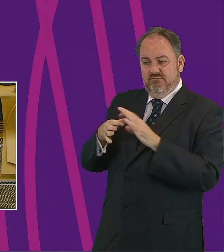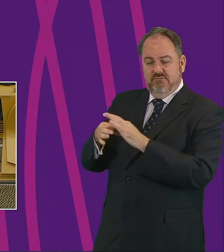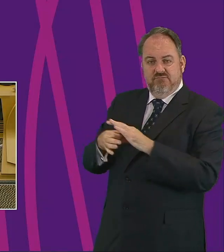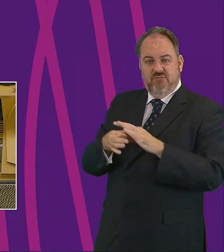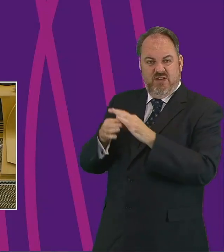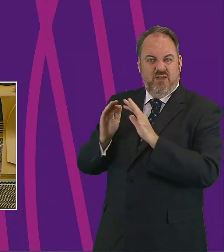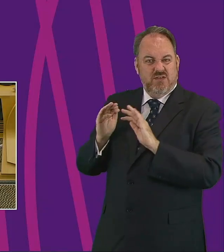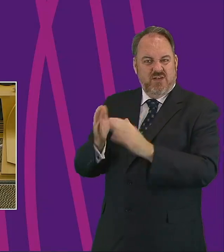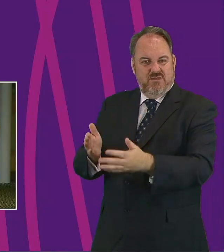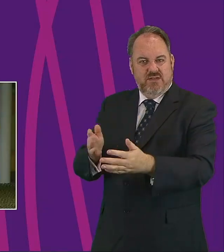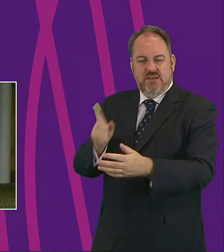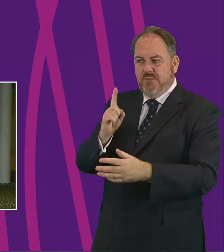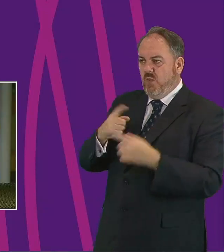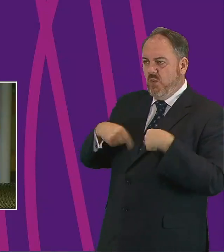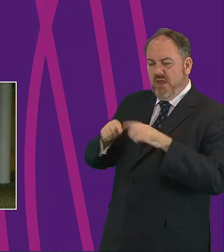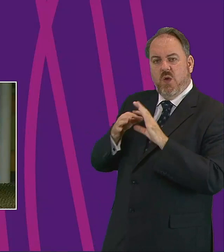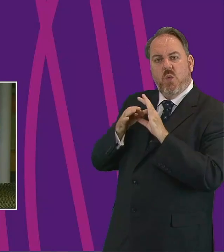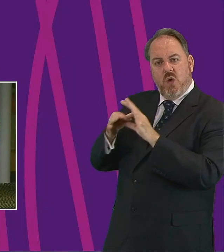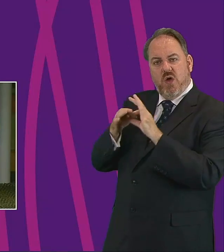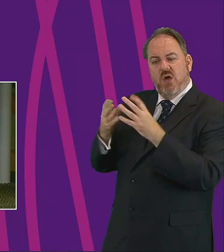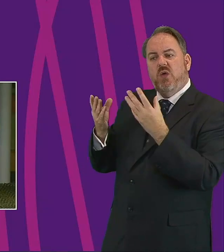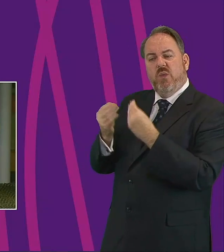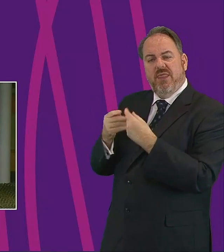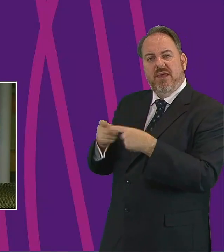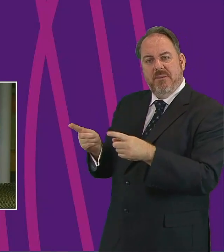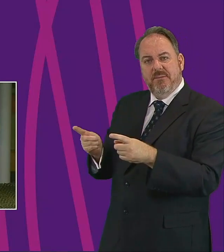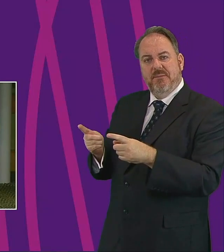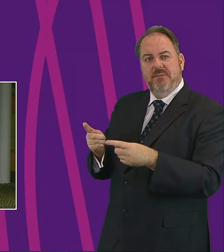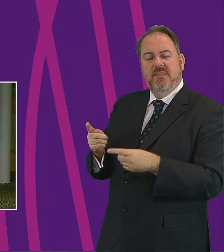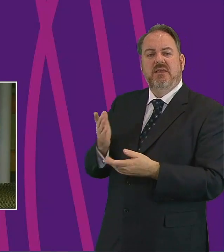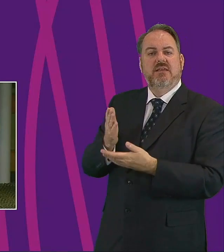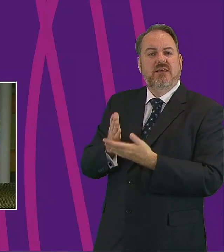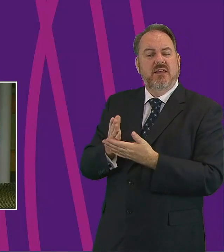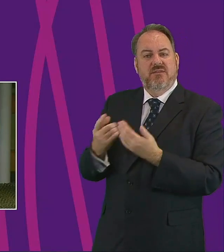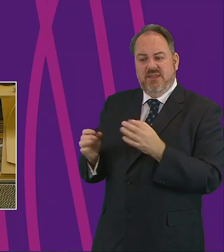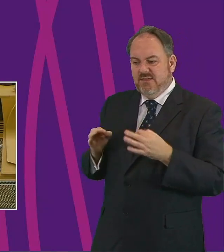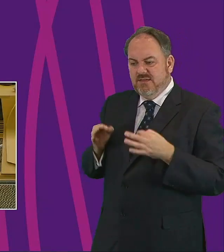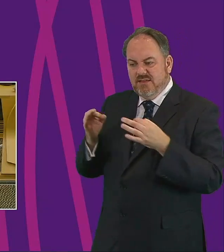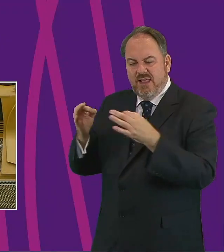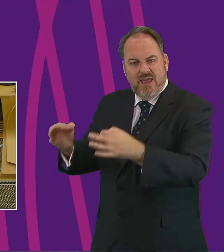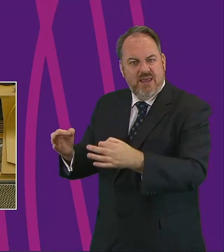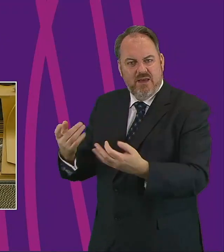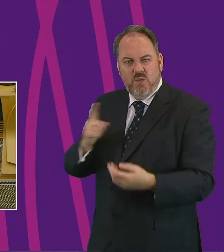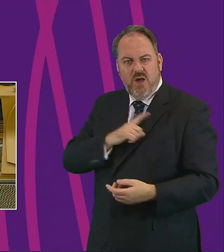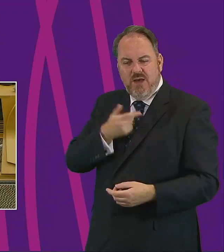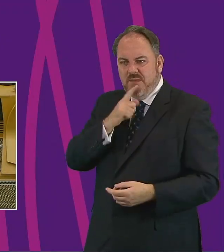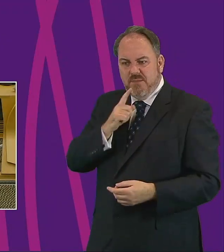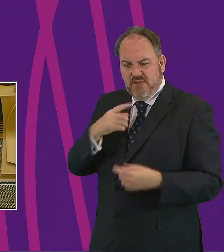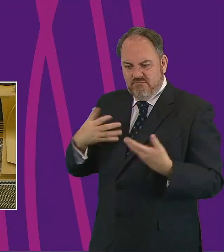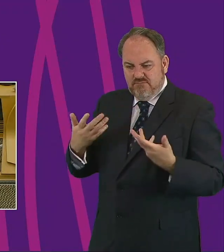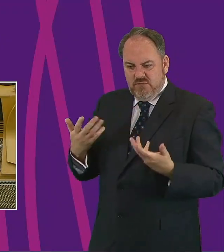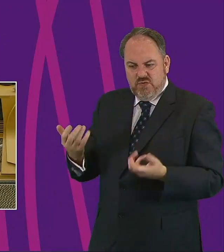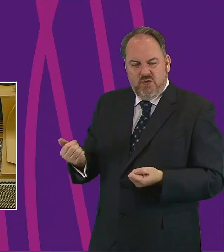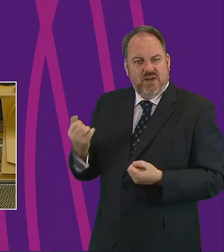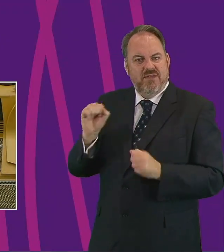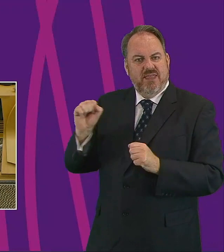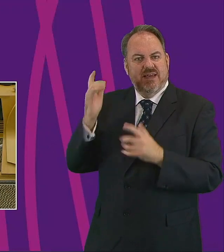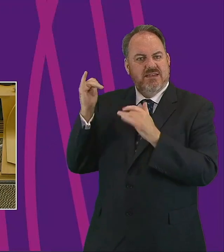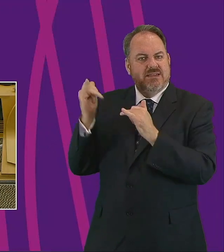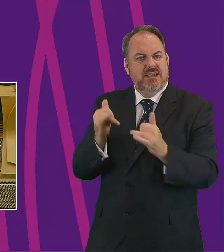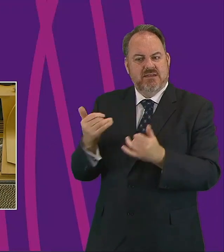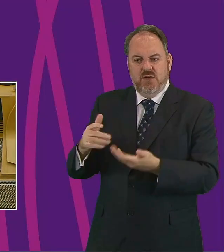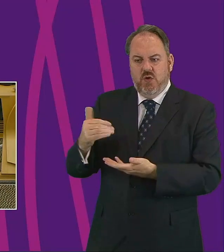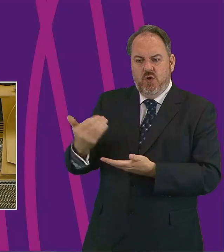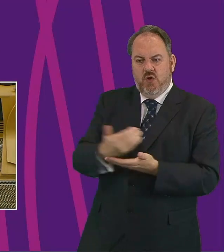there are practical difficulties there. That shouldn't have happened, and I obviously don't know why that did happen, but I would be keen to look into